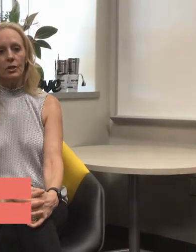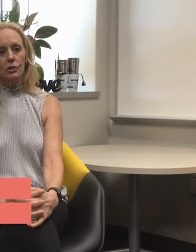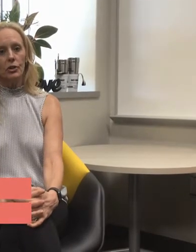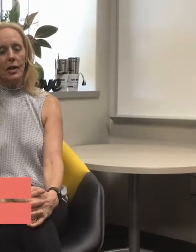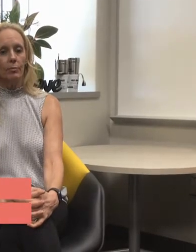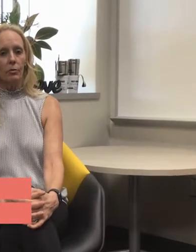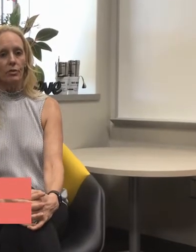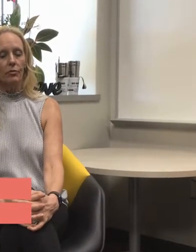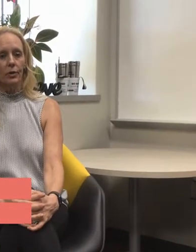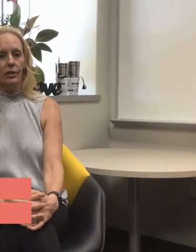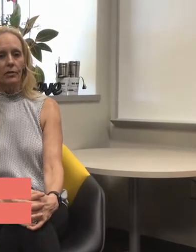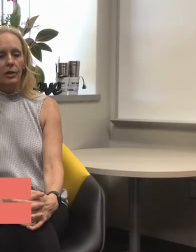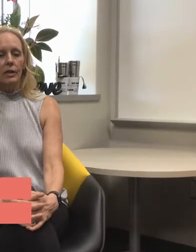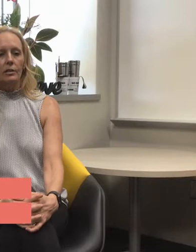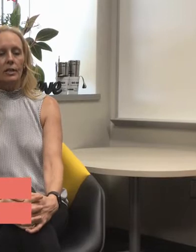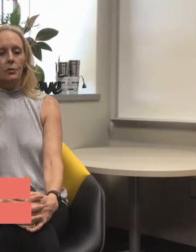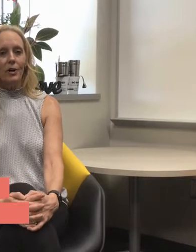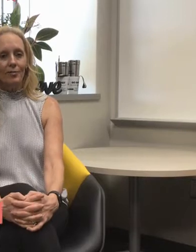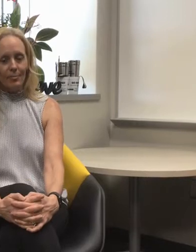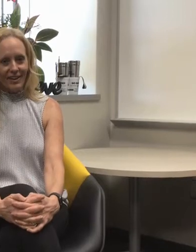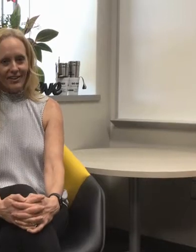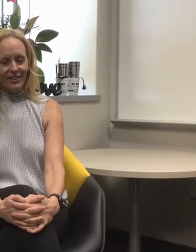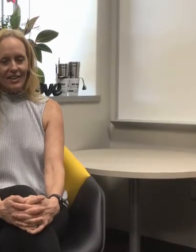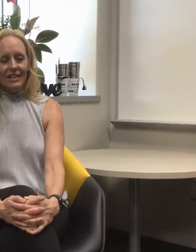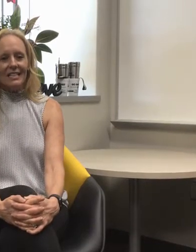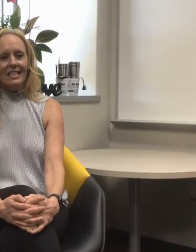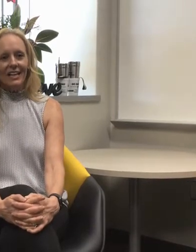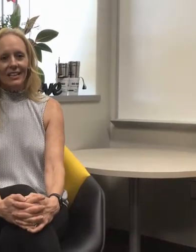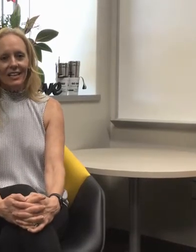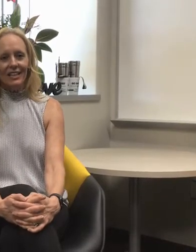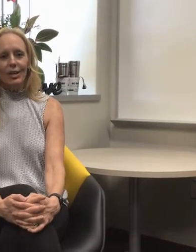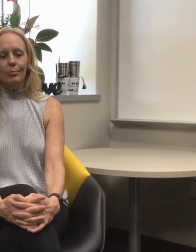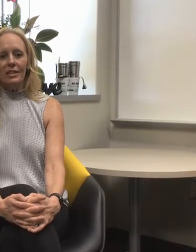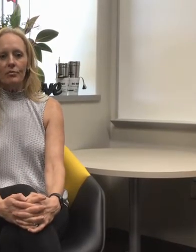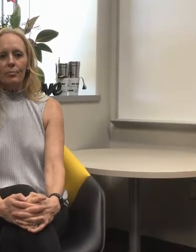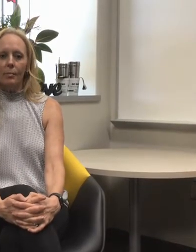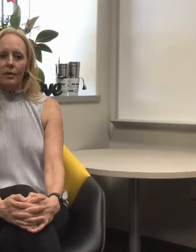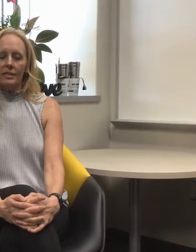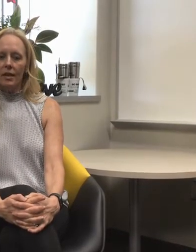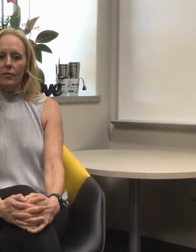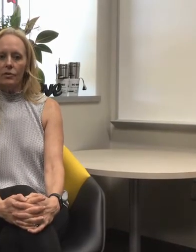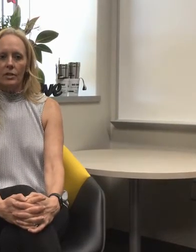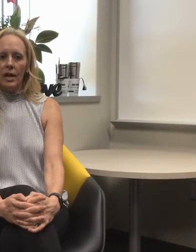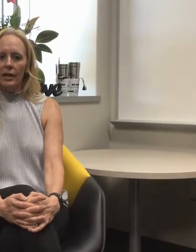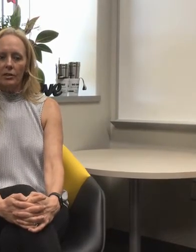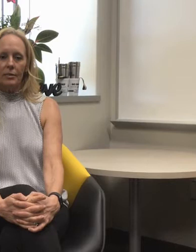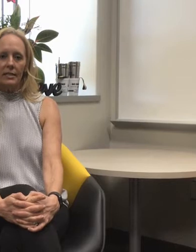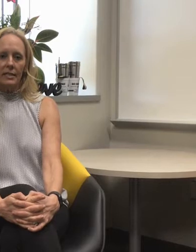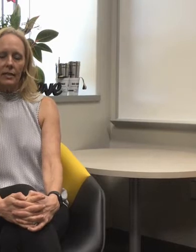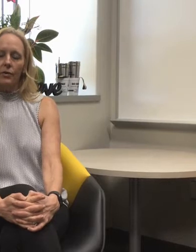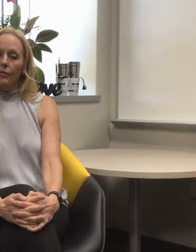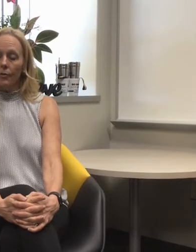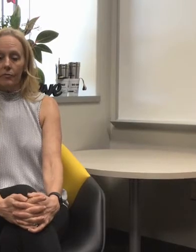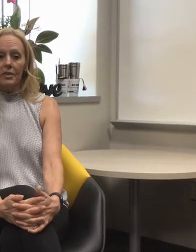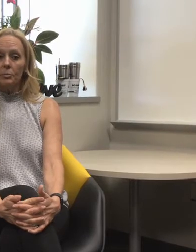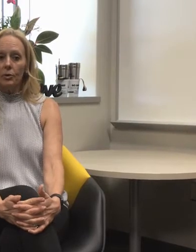your teacher should have it posted for you. So that's one reminder. Secondly, please remember that cell phones are not allowed to be